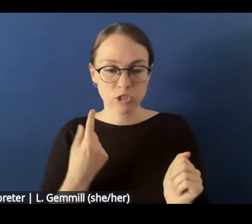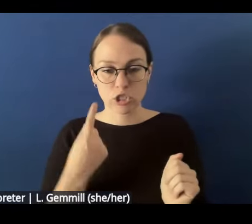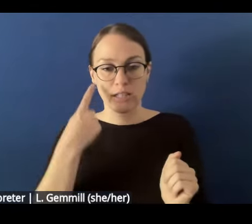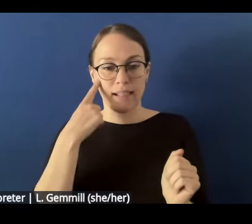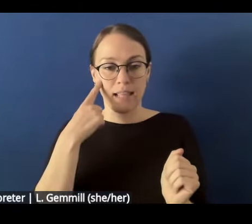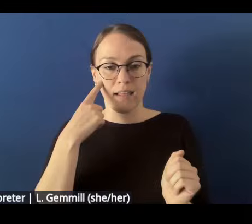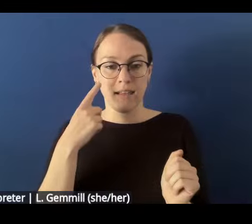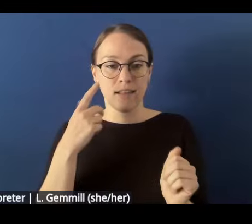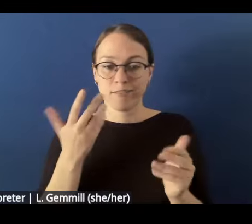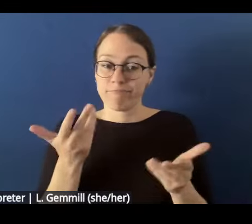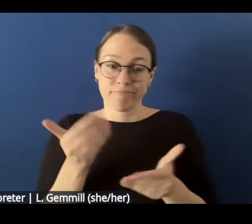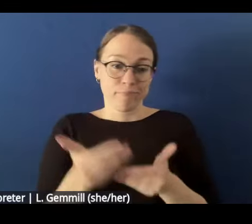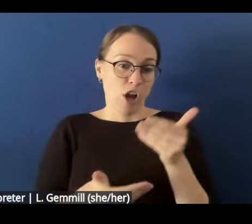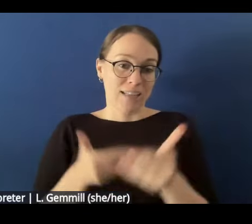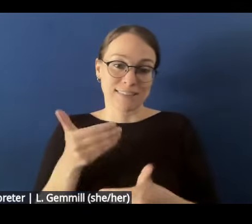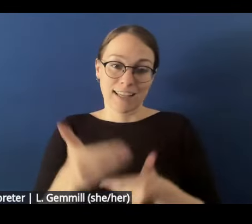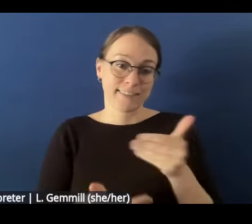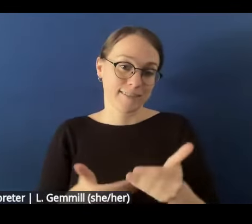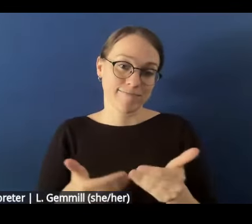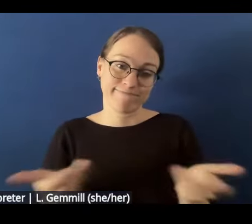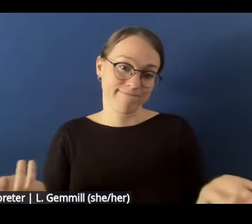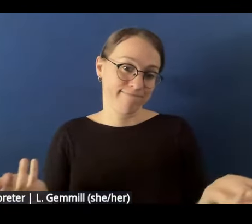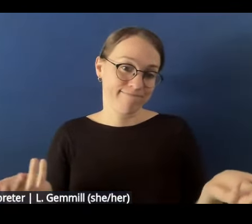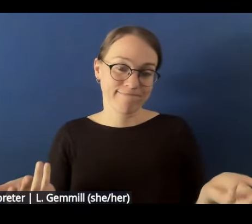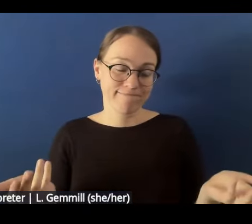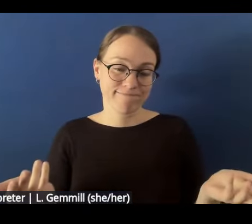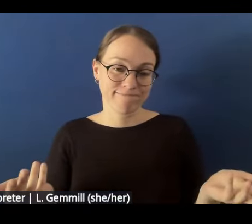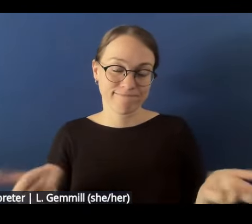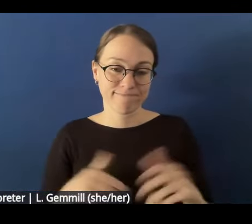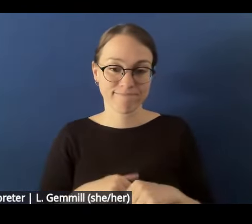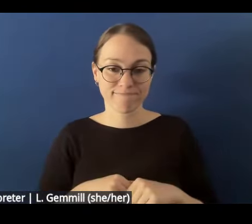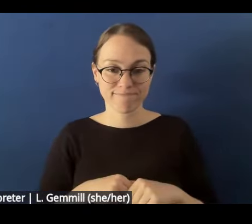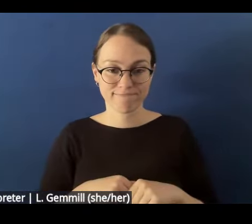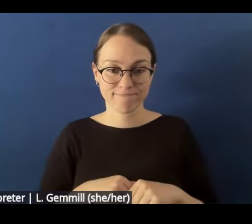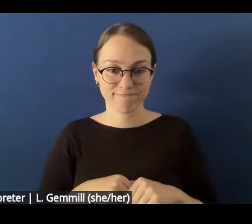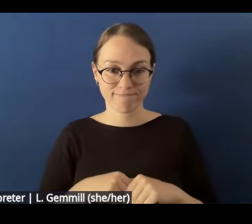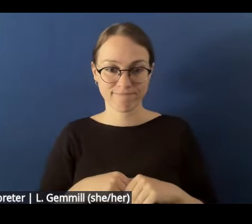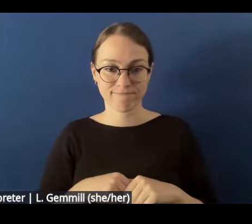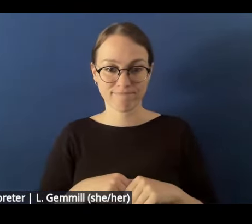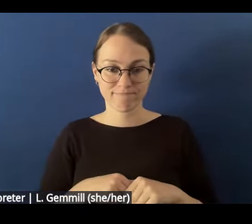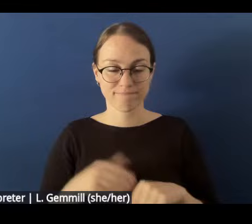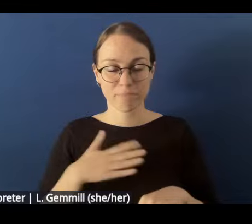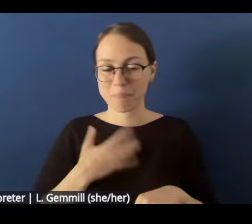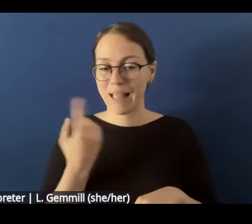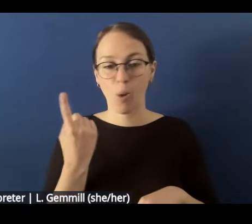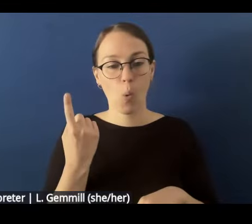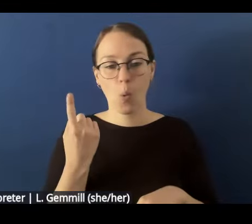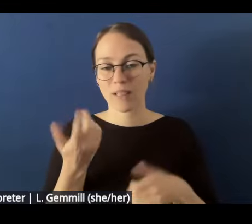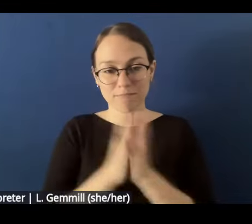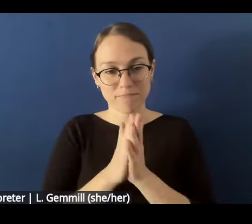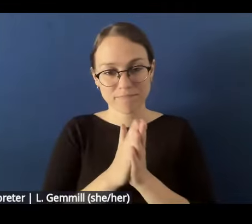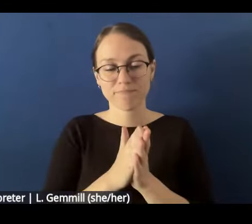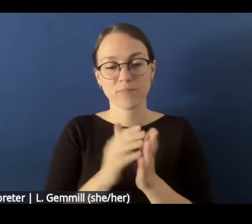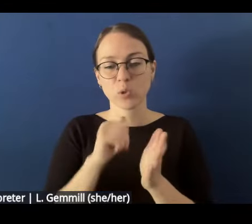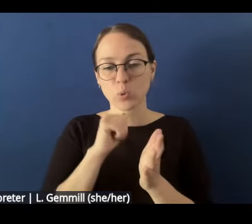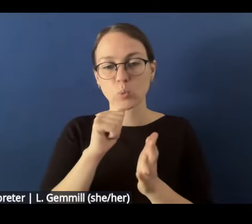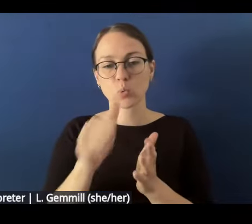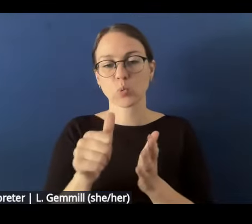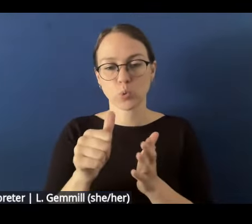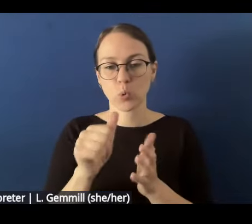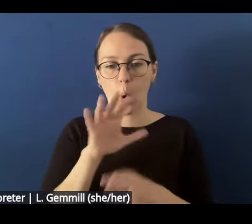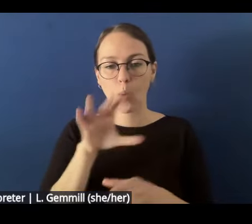a process that everybody, that was my only plea, is try not to lump the good actors in with the bad actors. Thank you